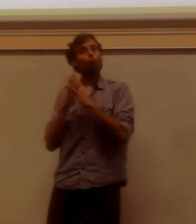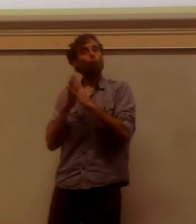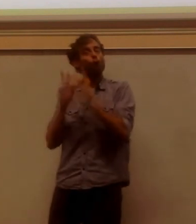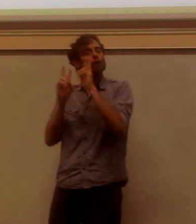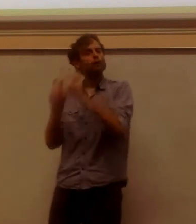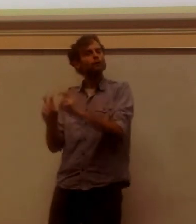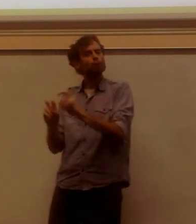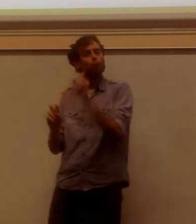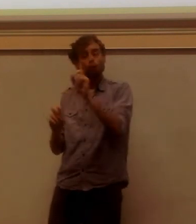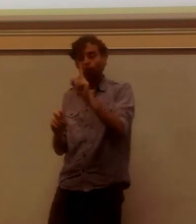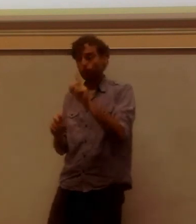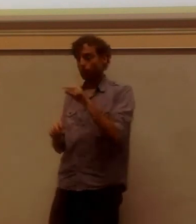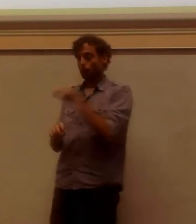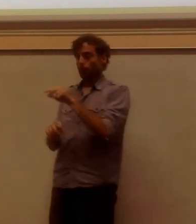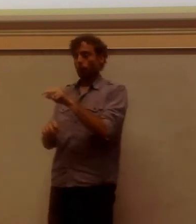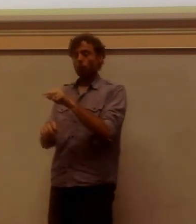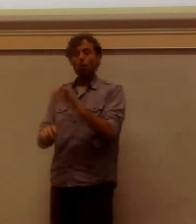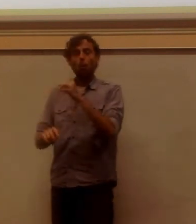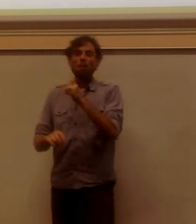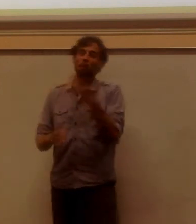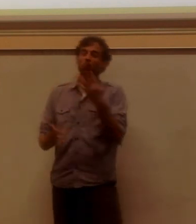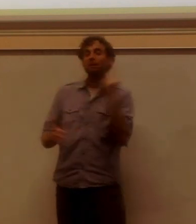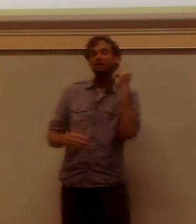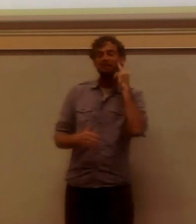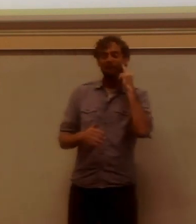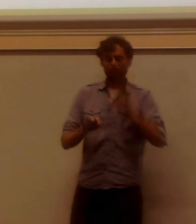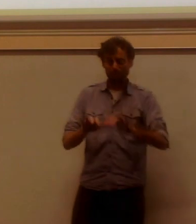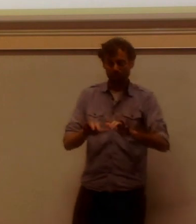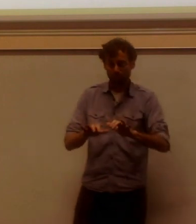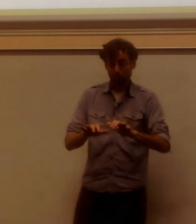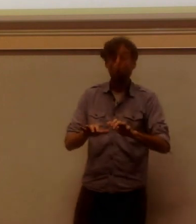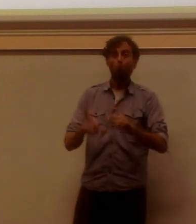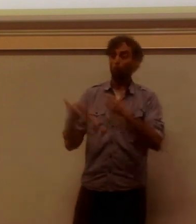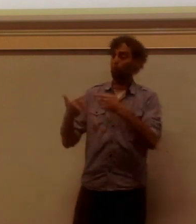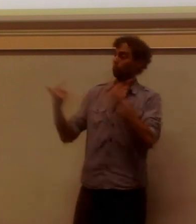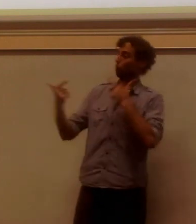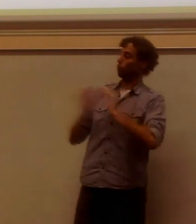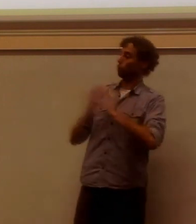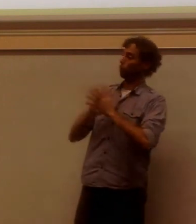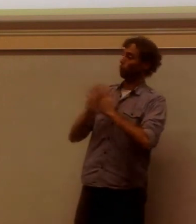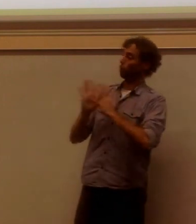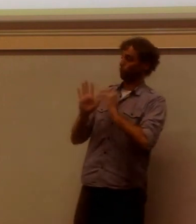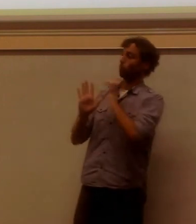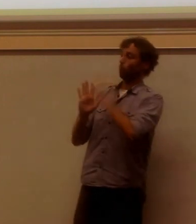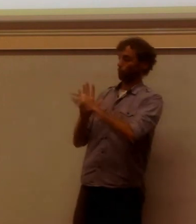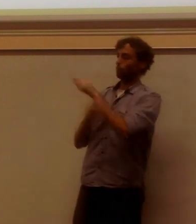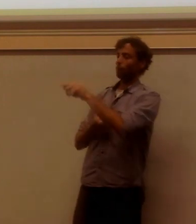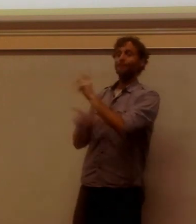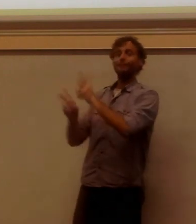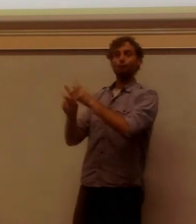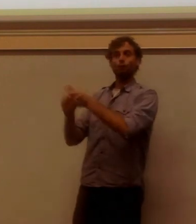the proposals that we put forward as part of this project was that deaf people might also want to be able to access an